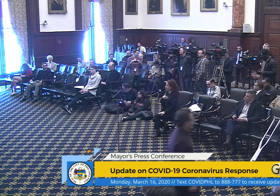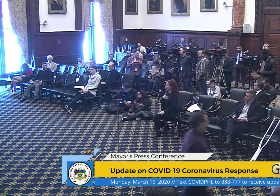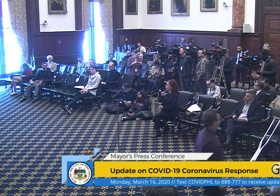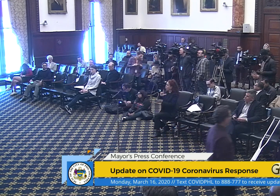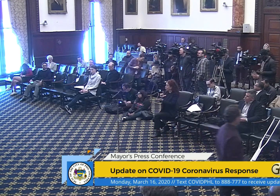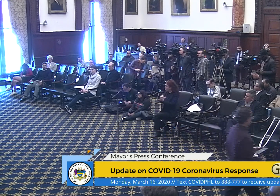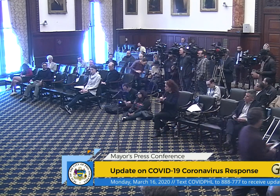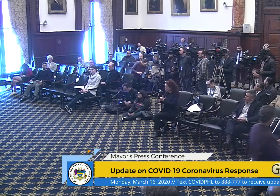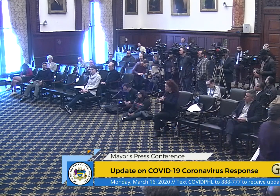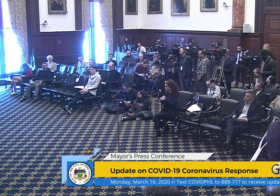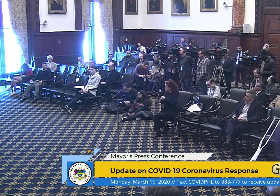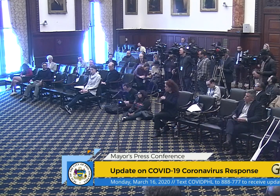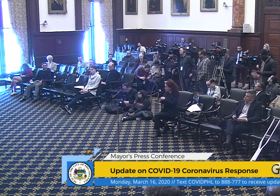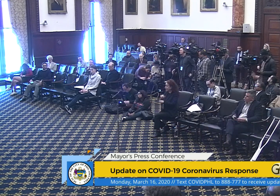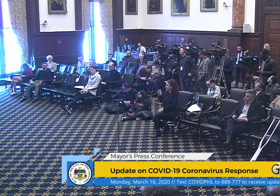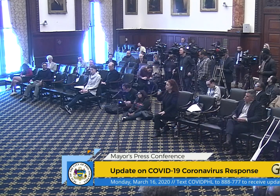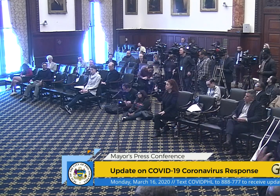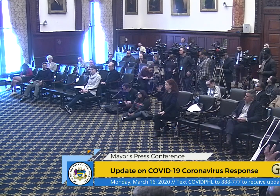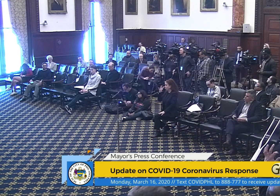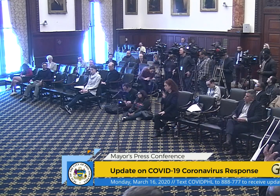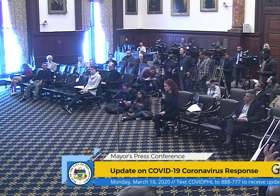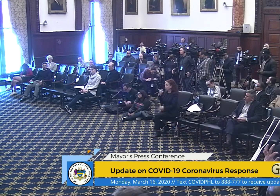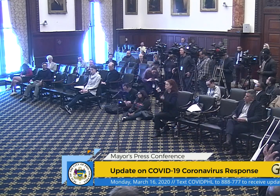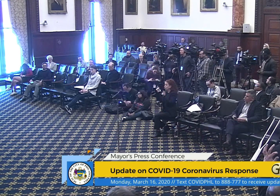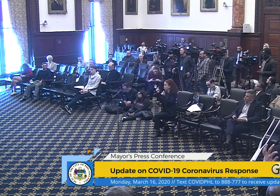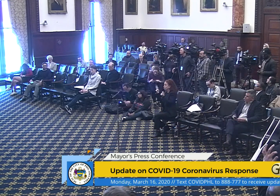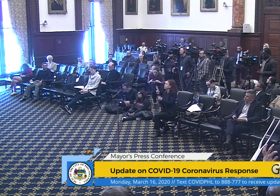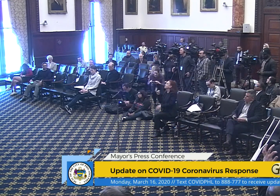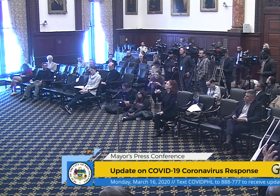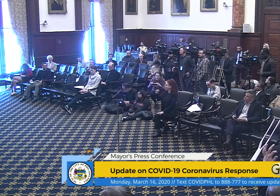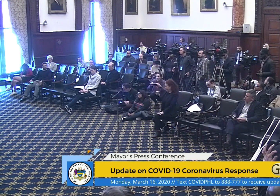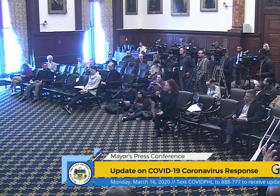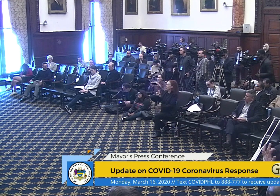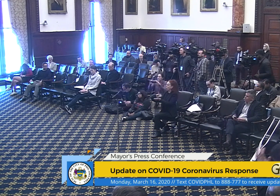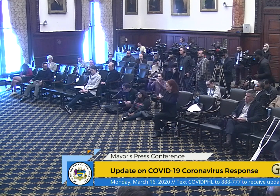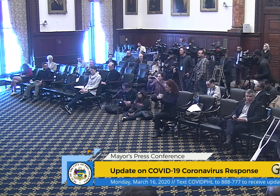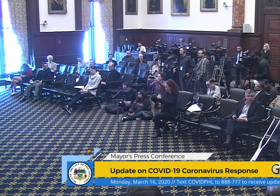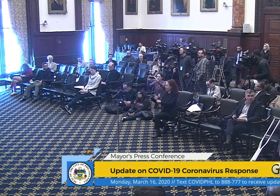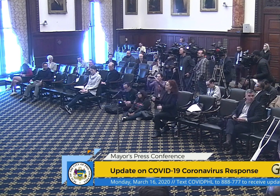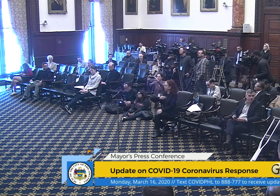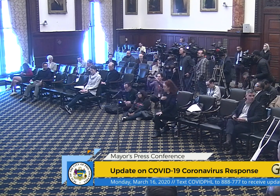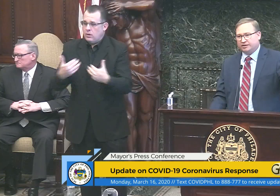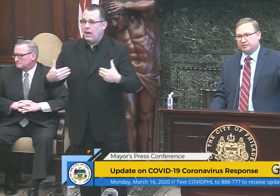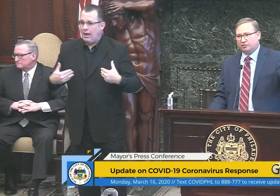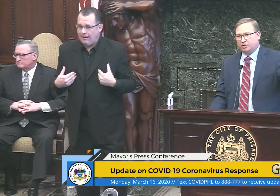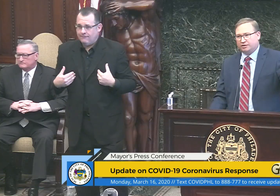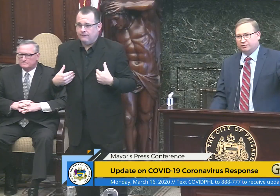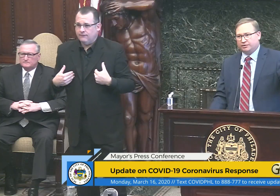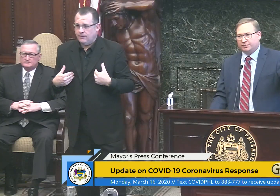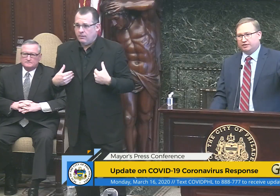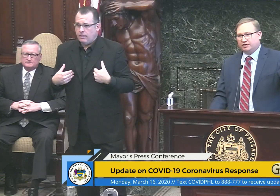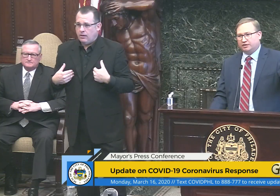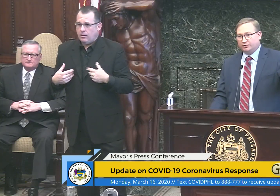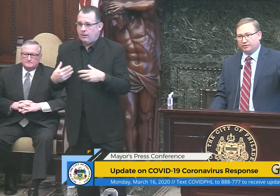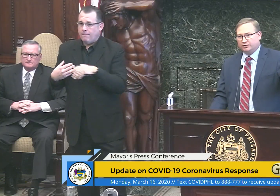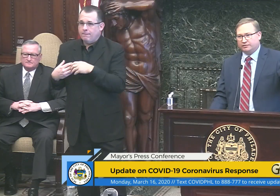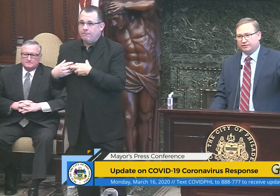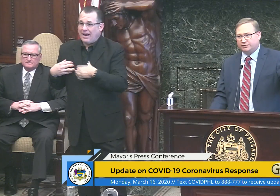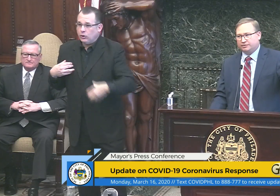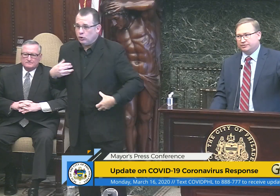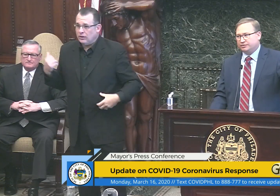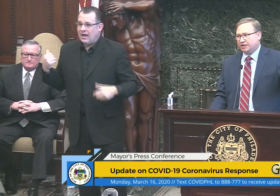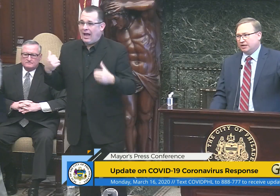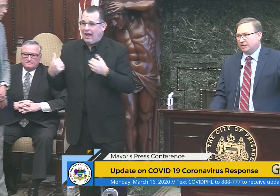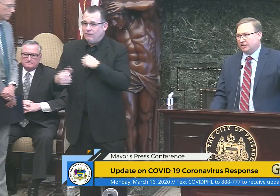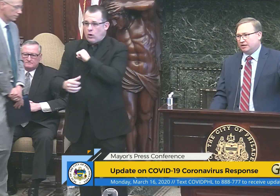law behind it, and what will we do to enforce? Yes, they do. The mayor has broad authority over